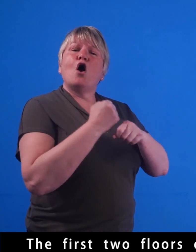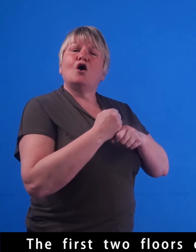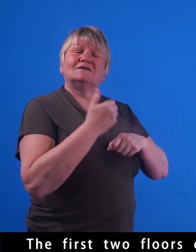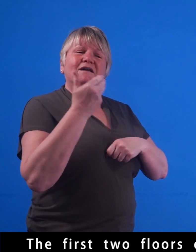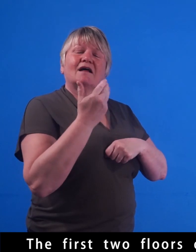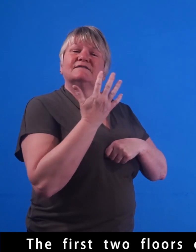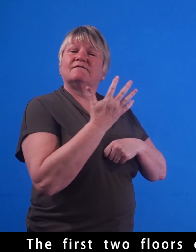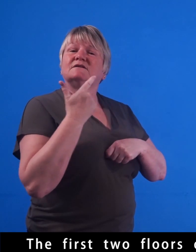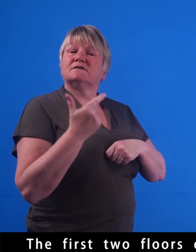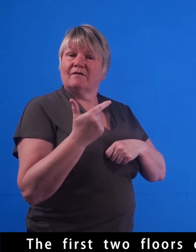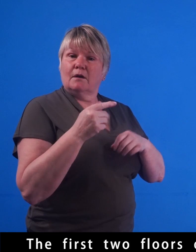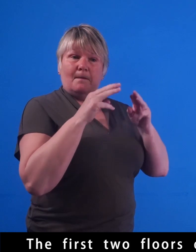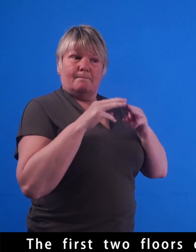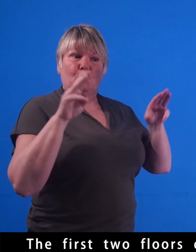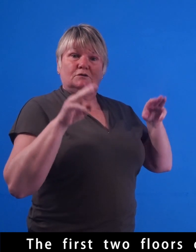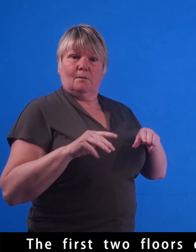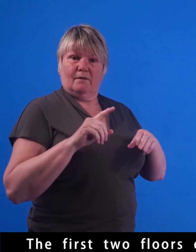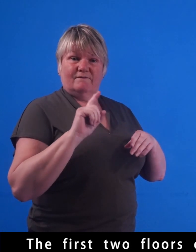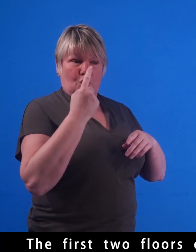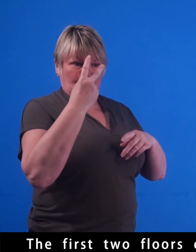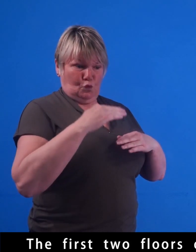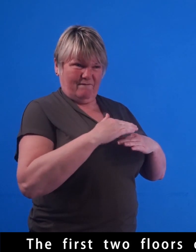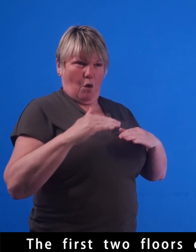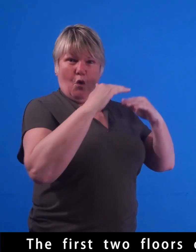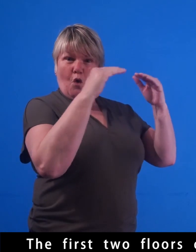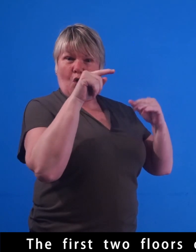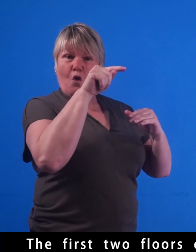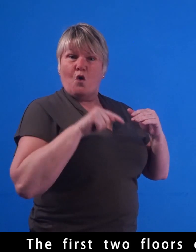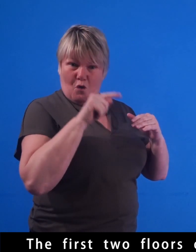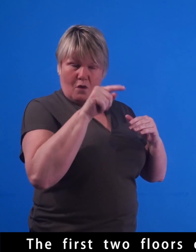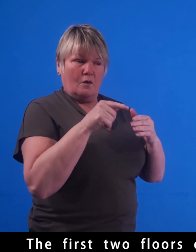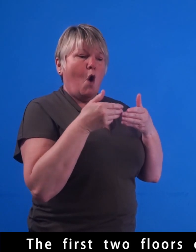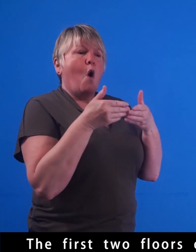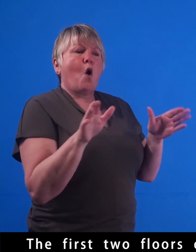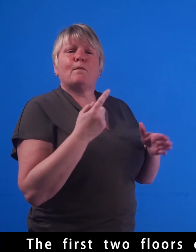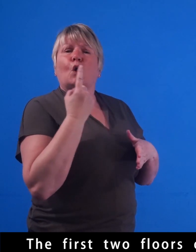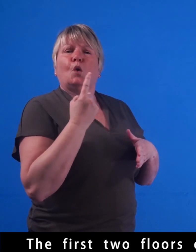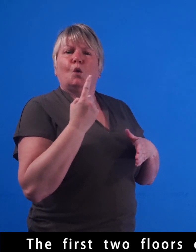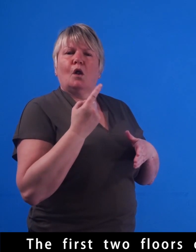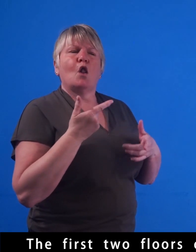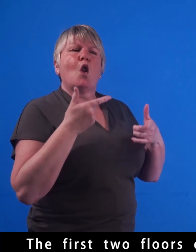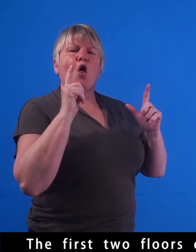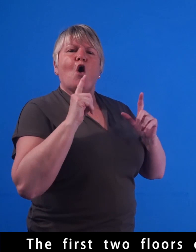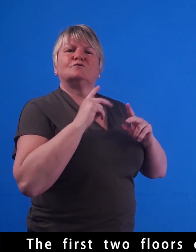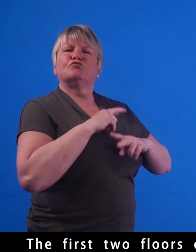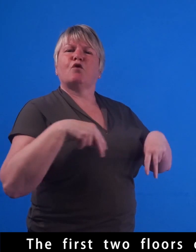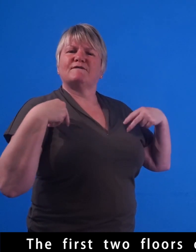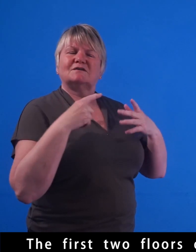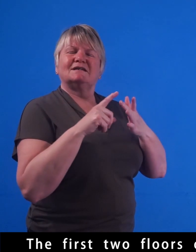The first 2 floors of the museum were opened by Lord Provost Ian Johnson